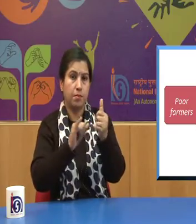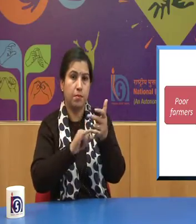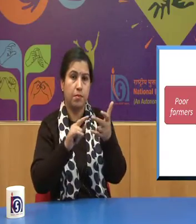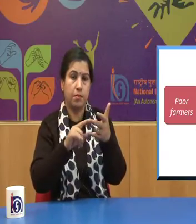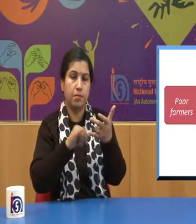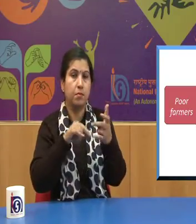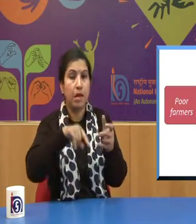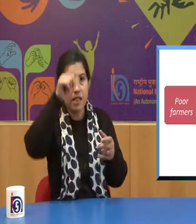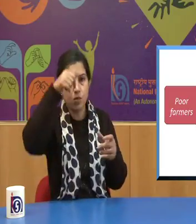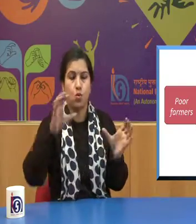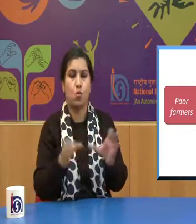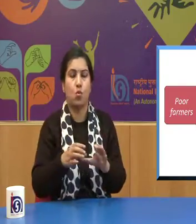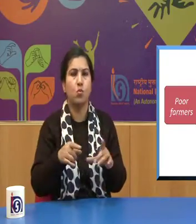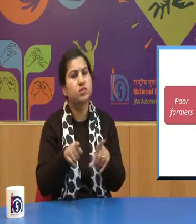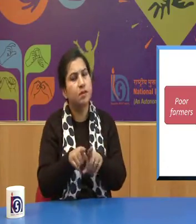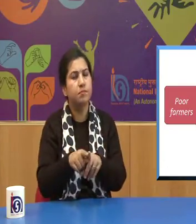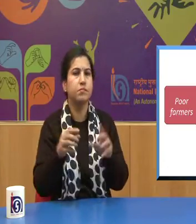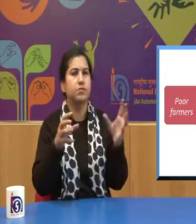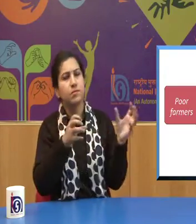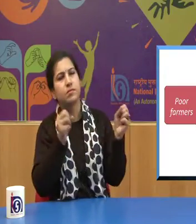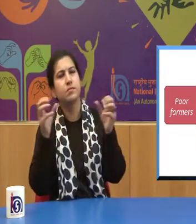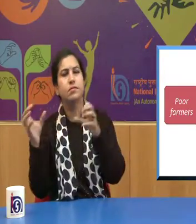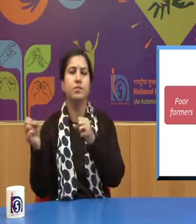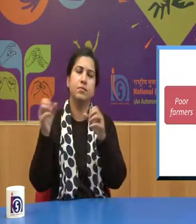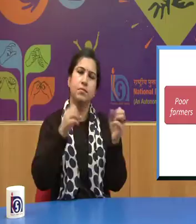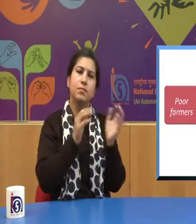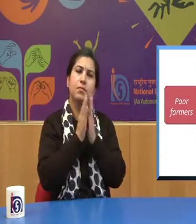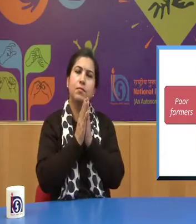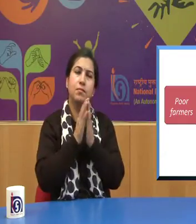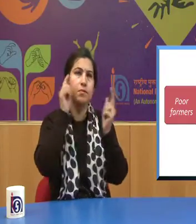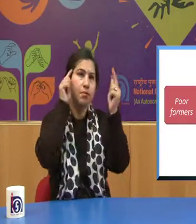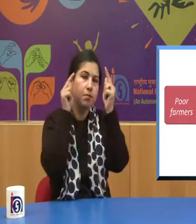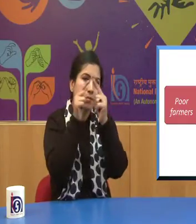and they also opposed the policies of East India Company.